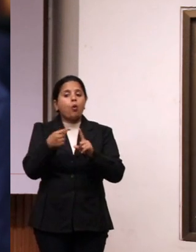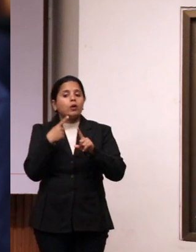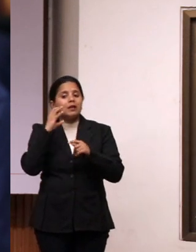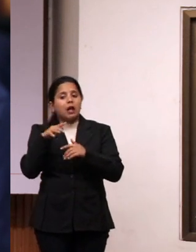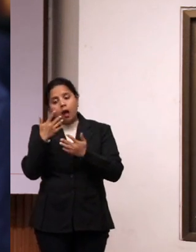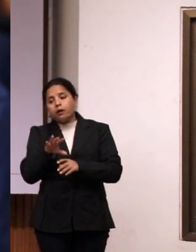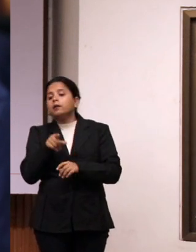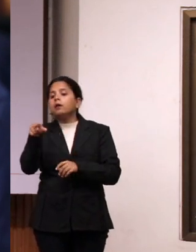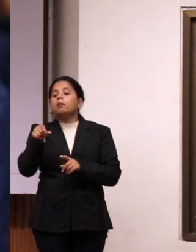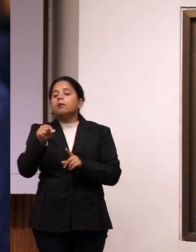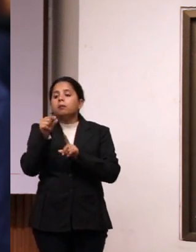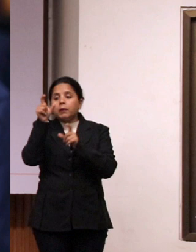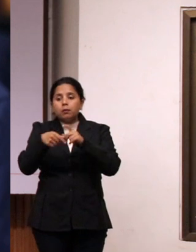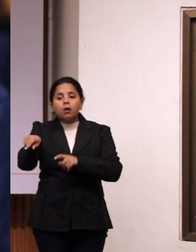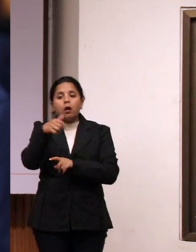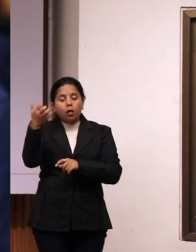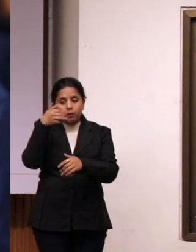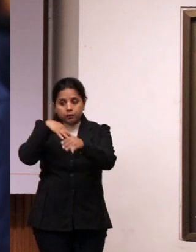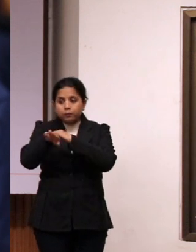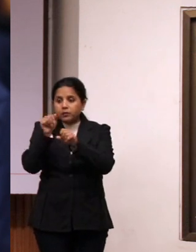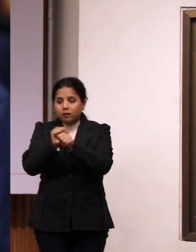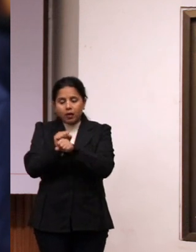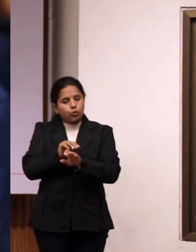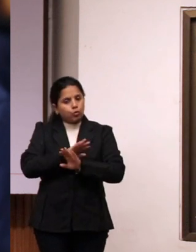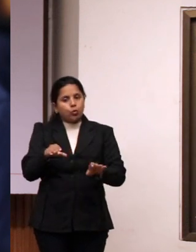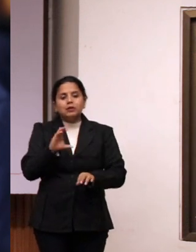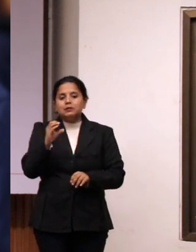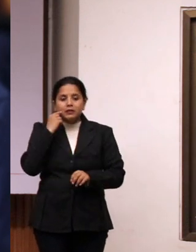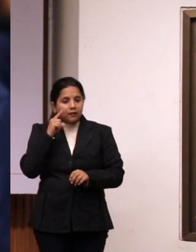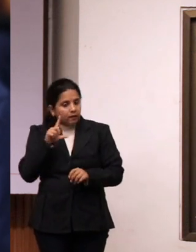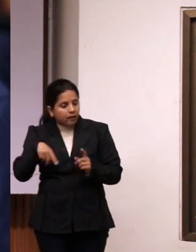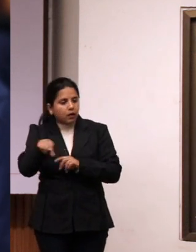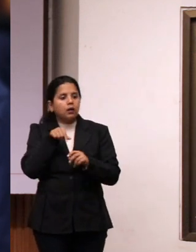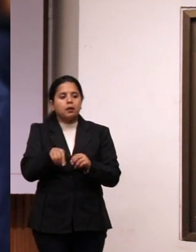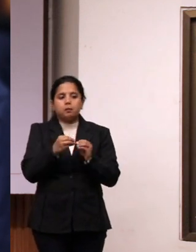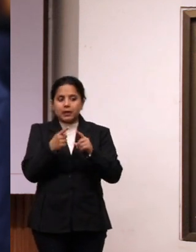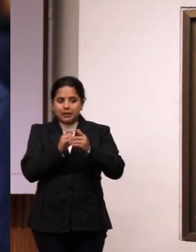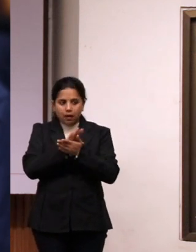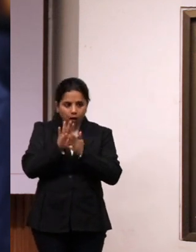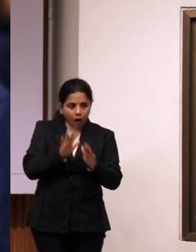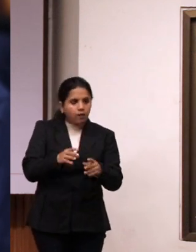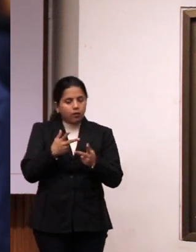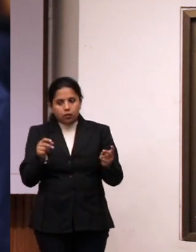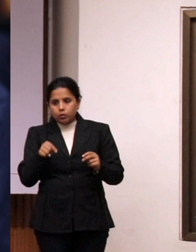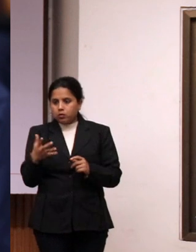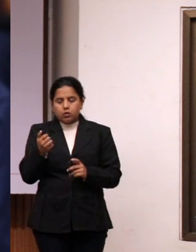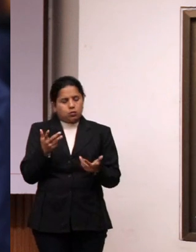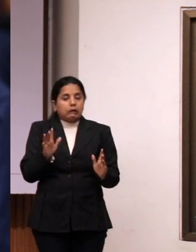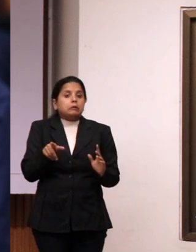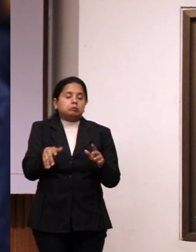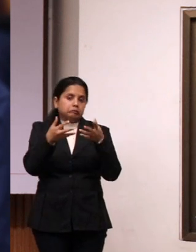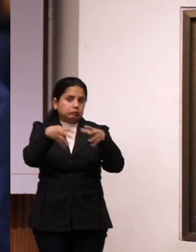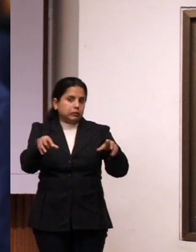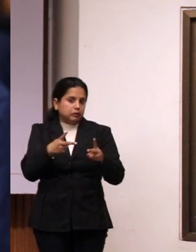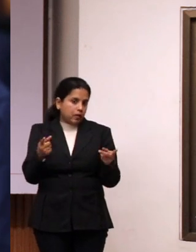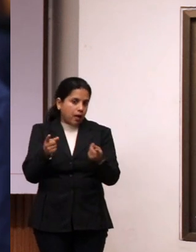public authority will be done by, carried out by civil engineers holding BTEC and so that's a countrywide direction.